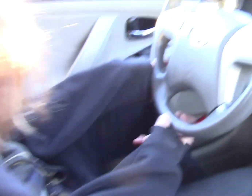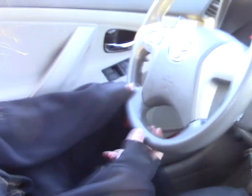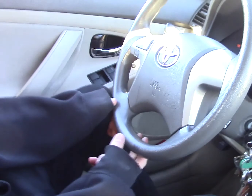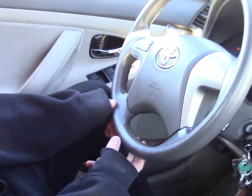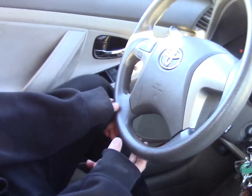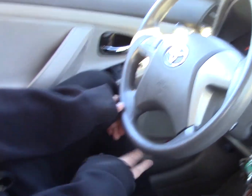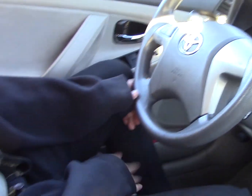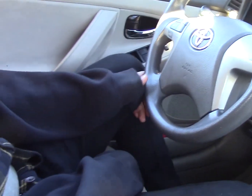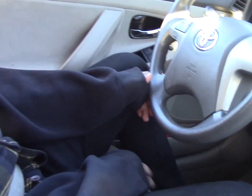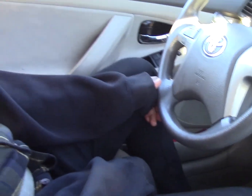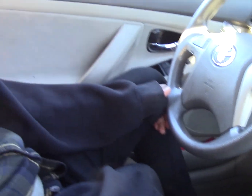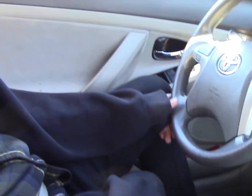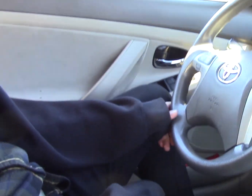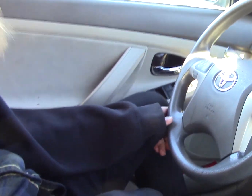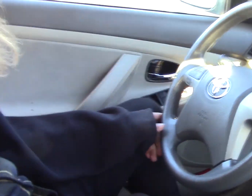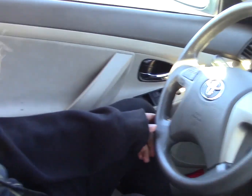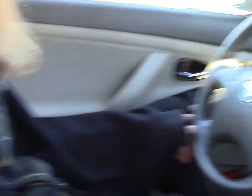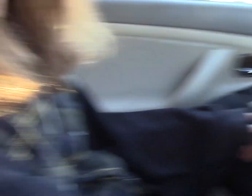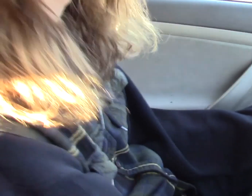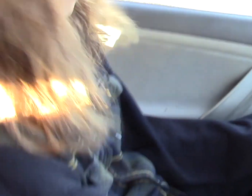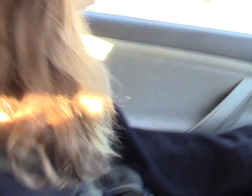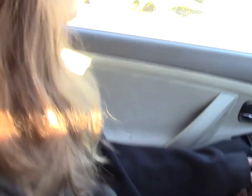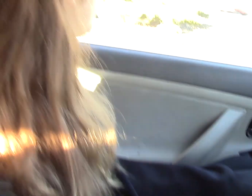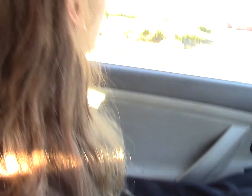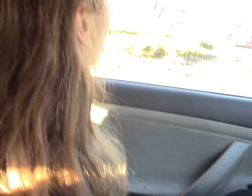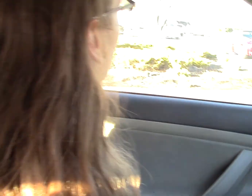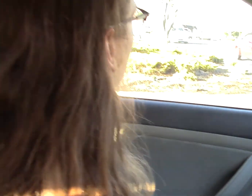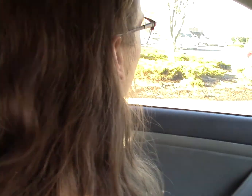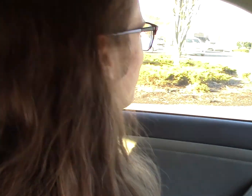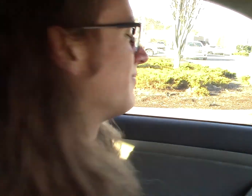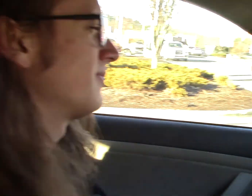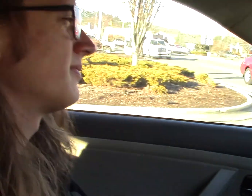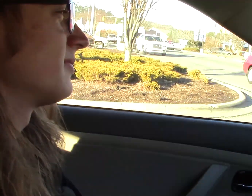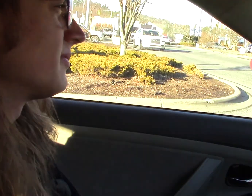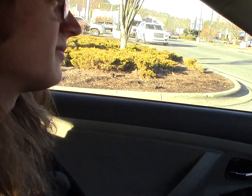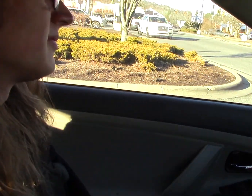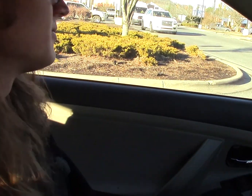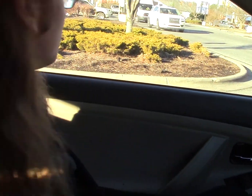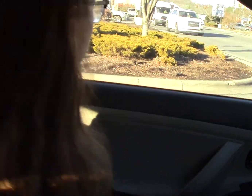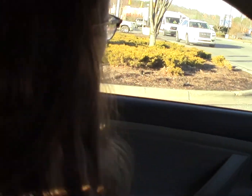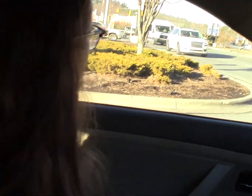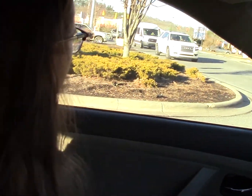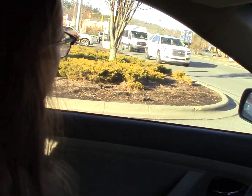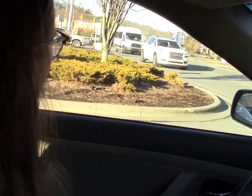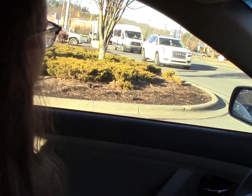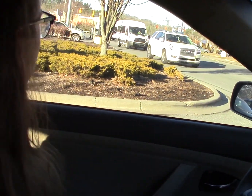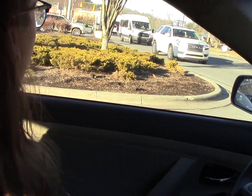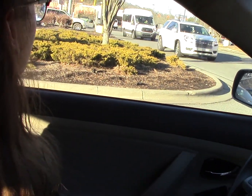called Raccoon Hands. And I saw them and I liked the name, so I took it. Okay.